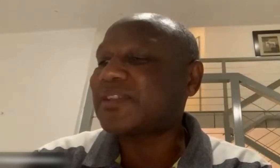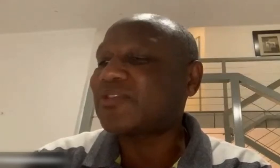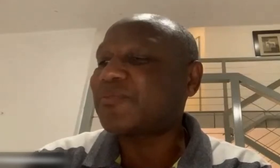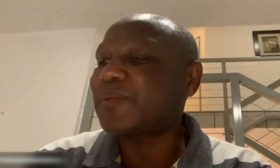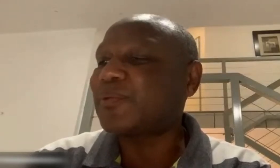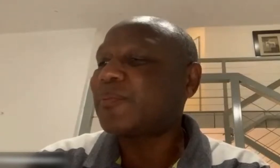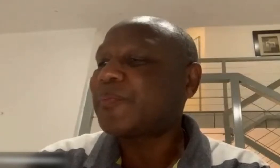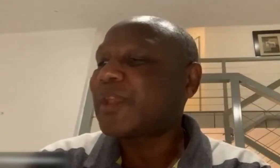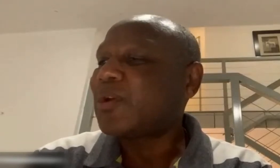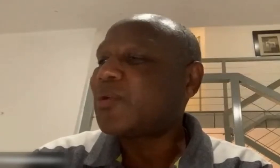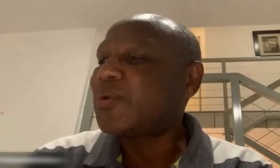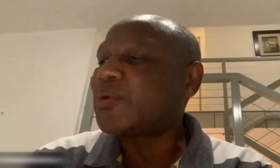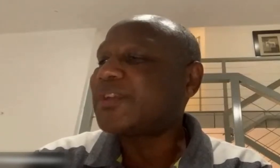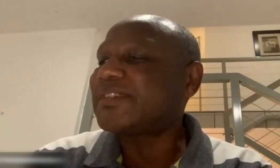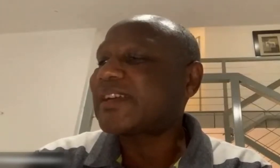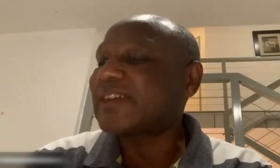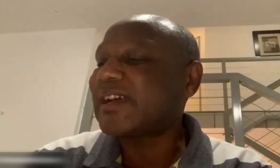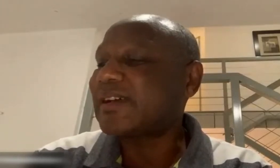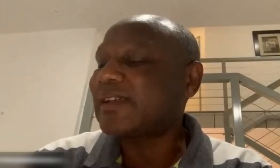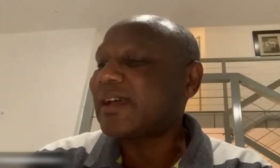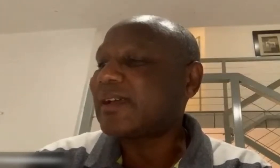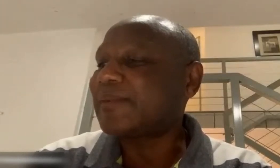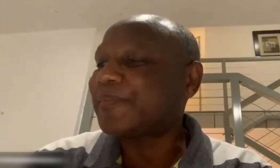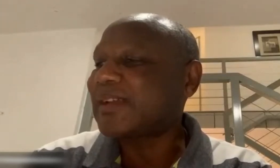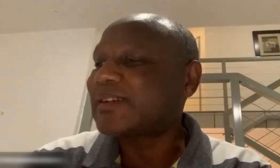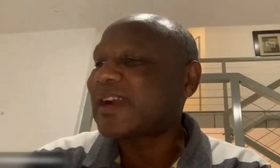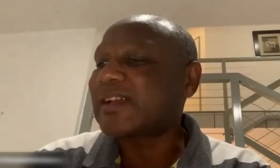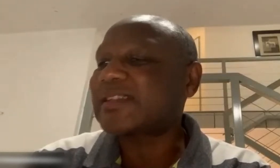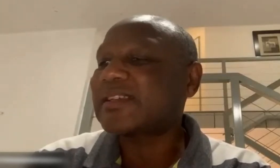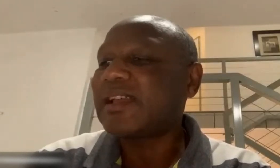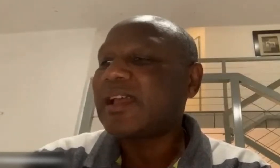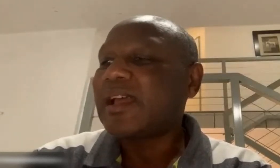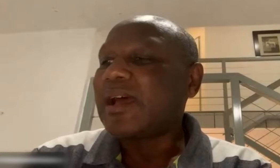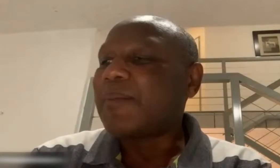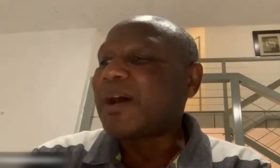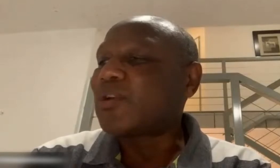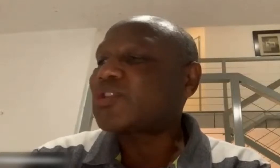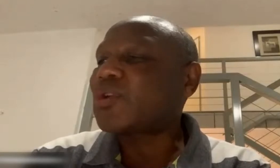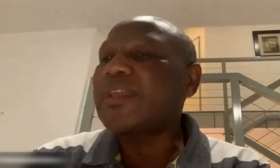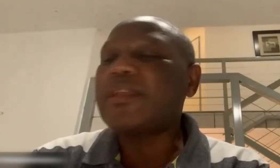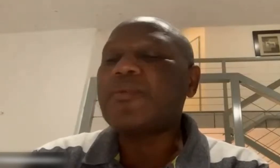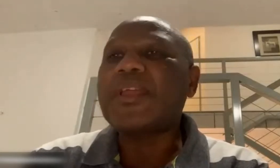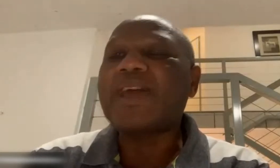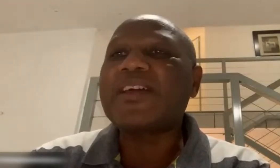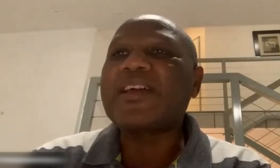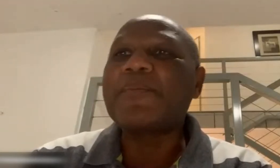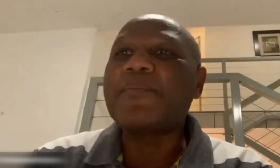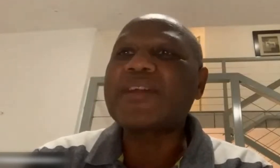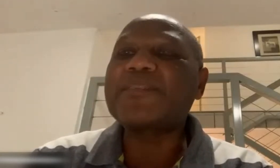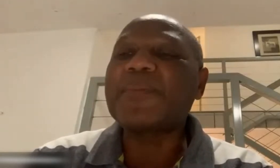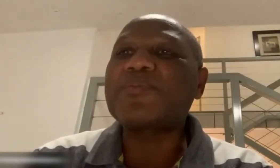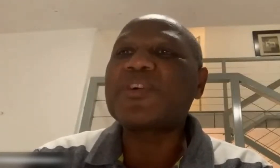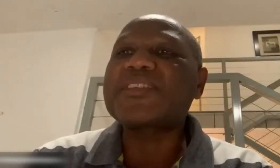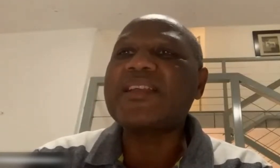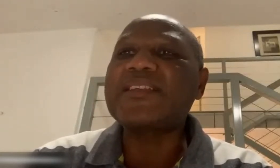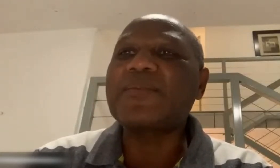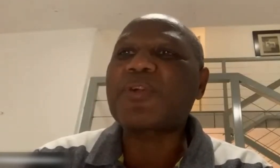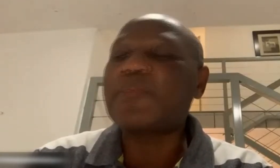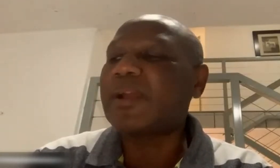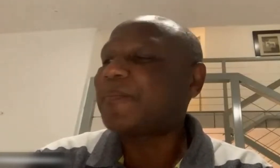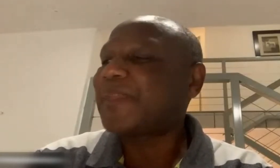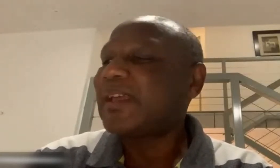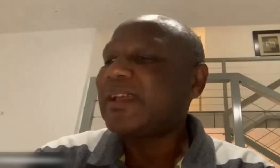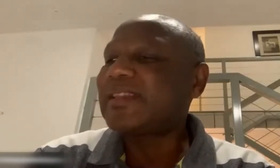55% of people who inject drugs. But also we have a much more challenging